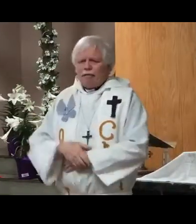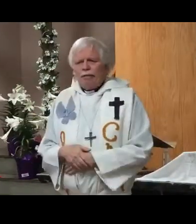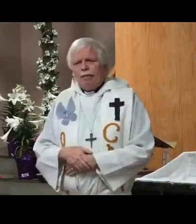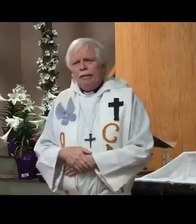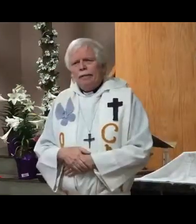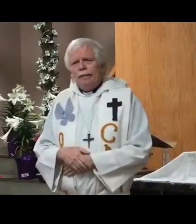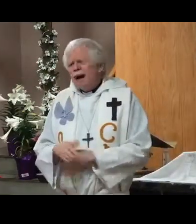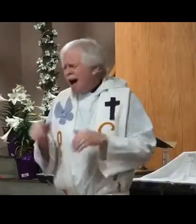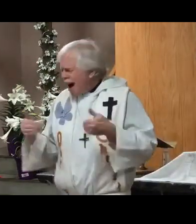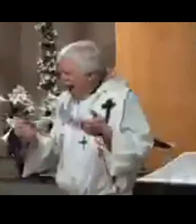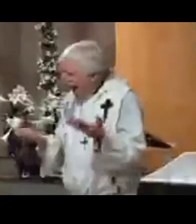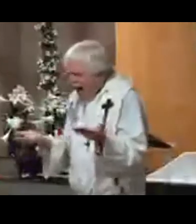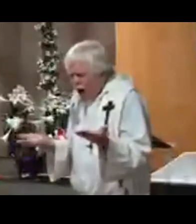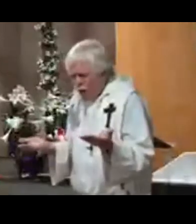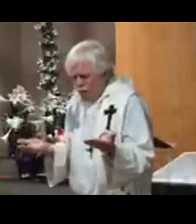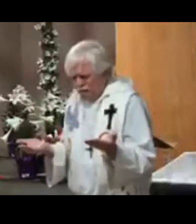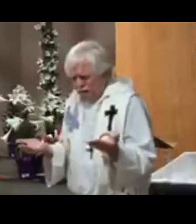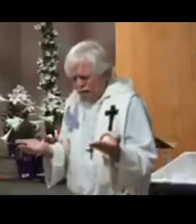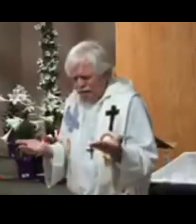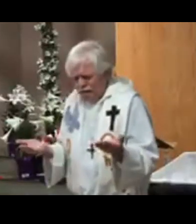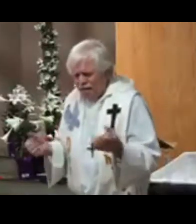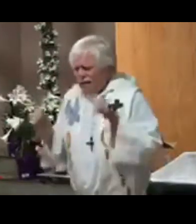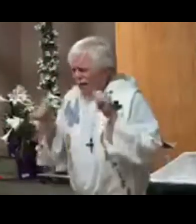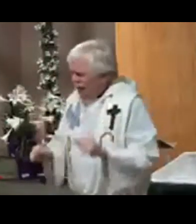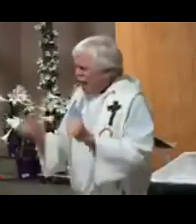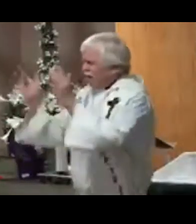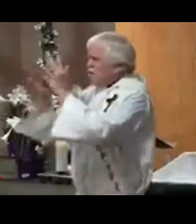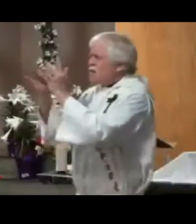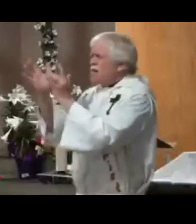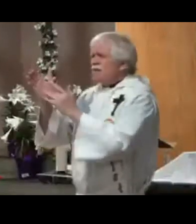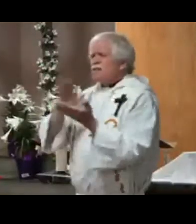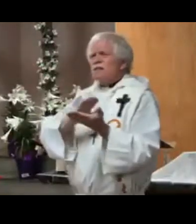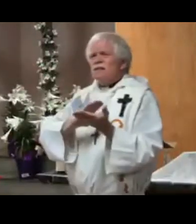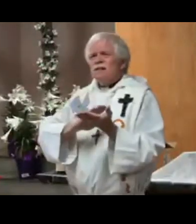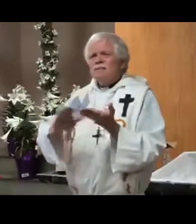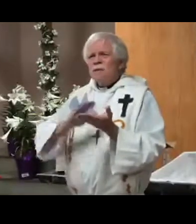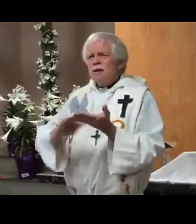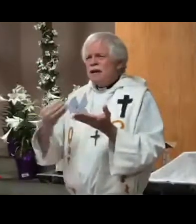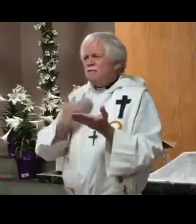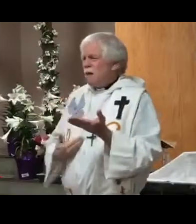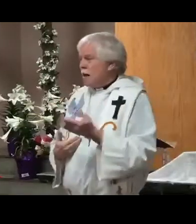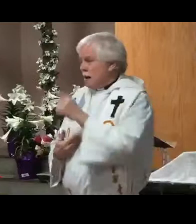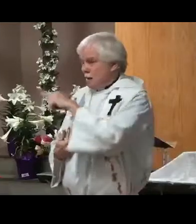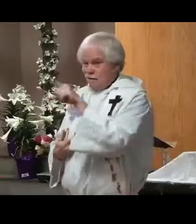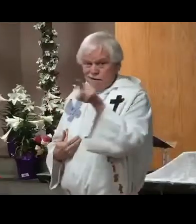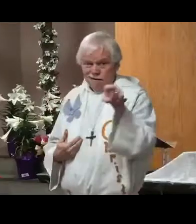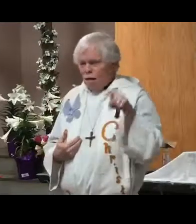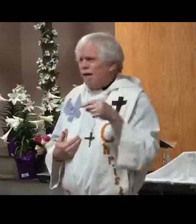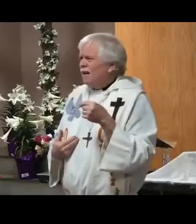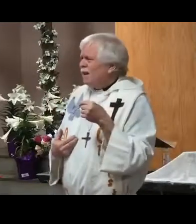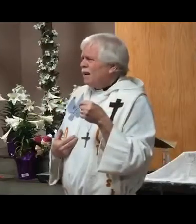Jesus' death. How can Jesus forgive me